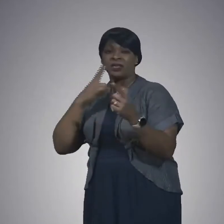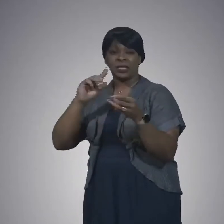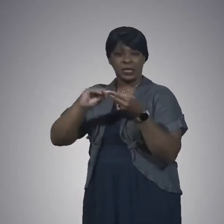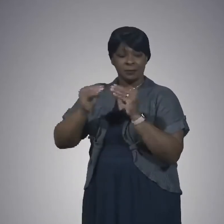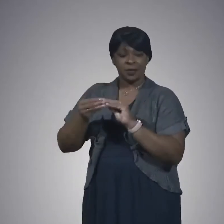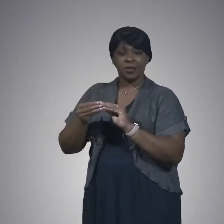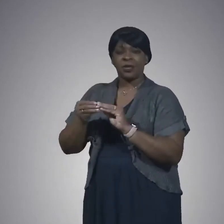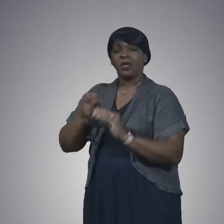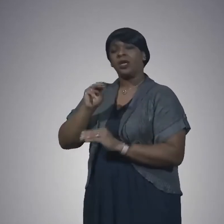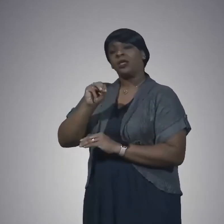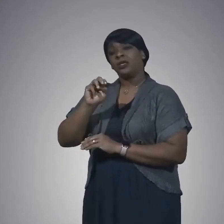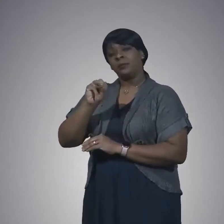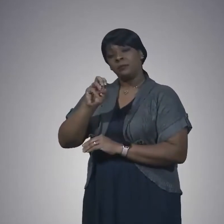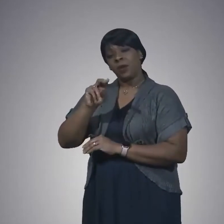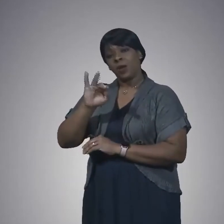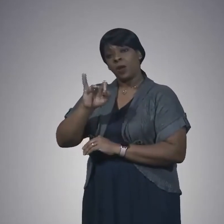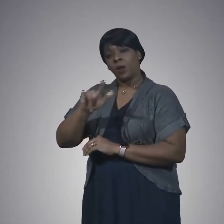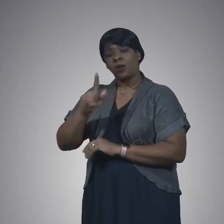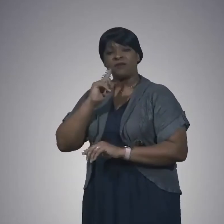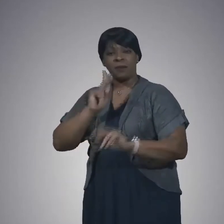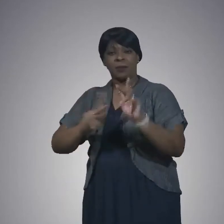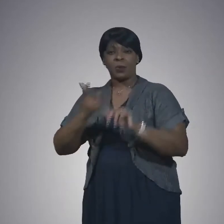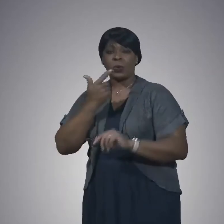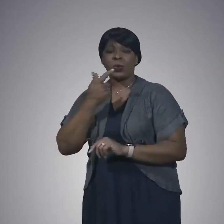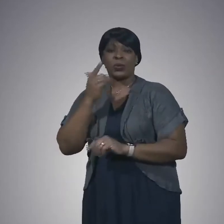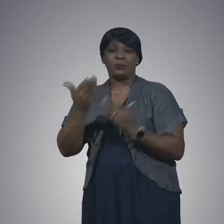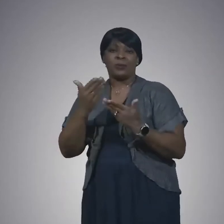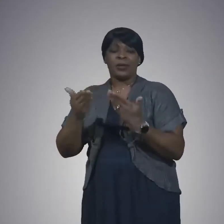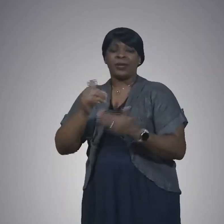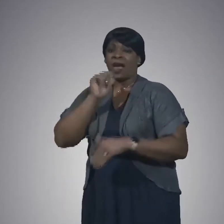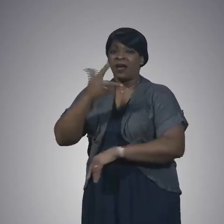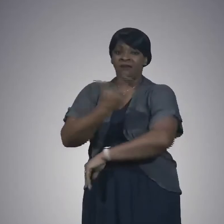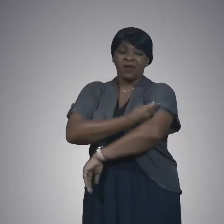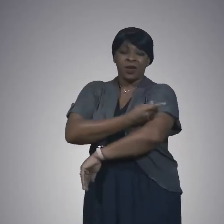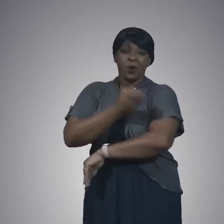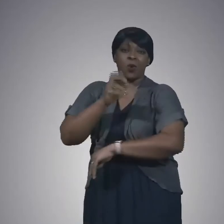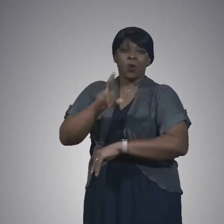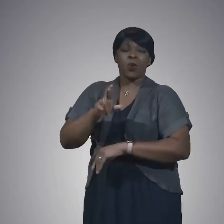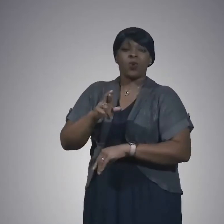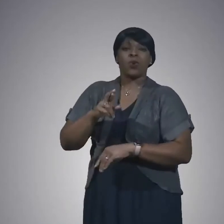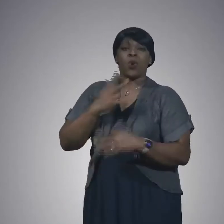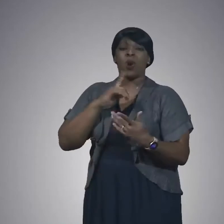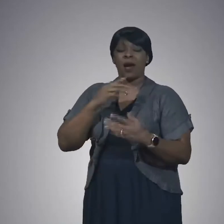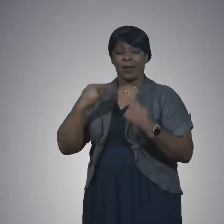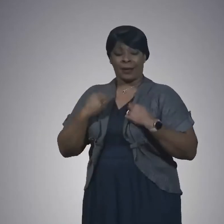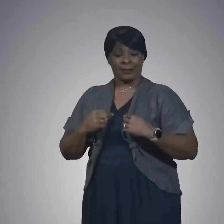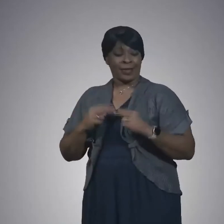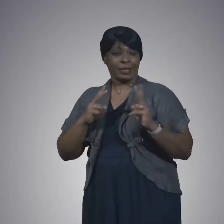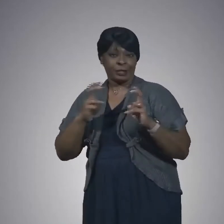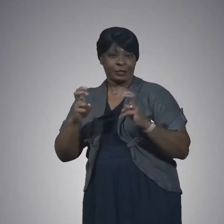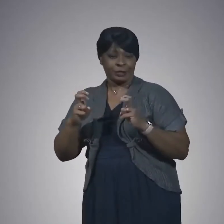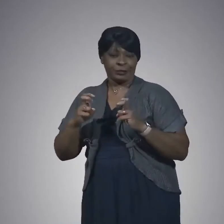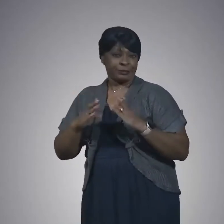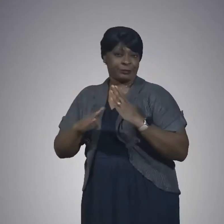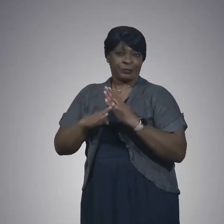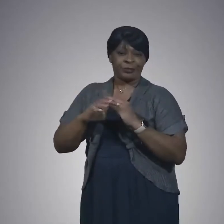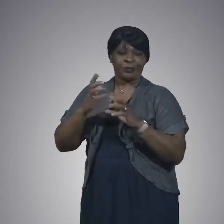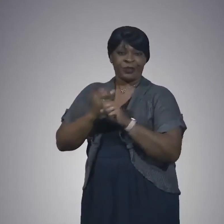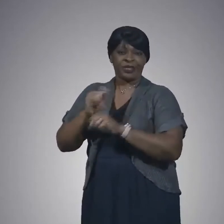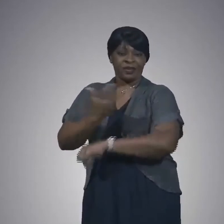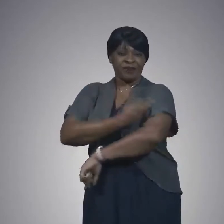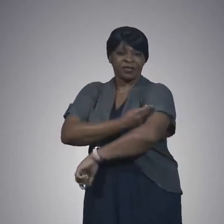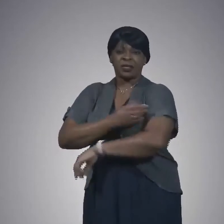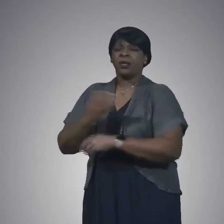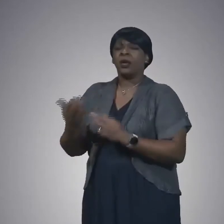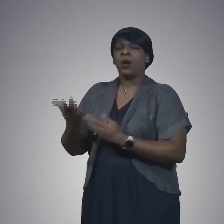And the monoclonal antibodies are for people who maybe aren't vaccinated or who are immunocompromised. I guess I'm trying to figure out,